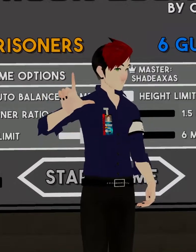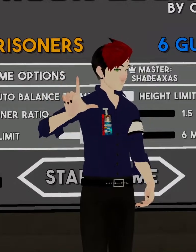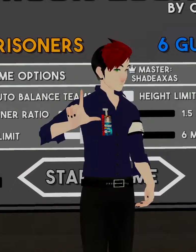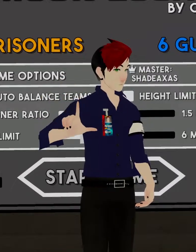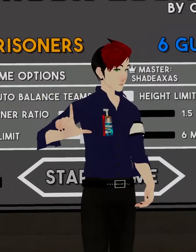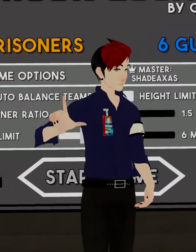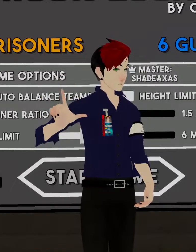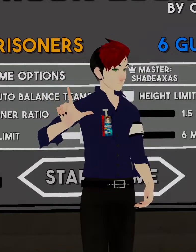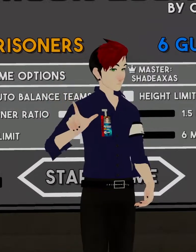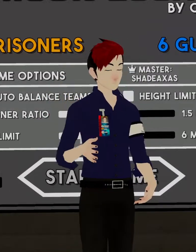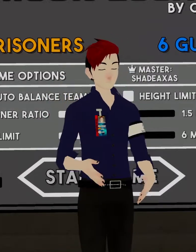Library.